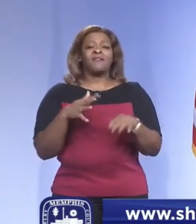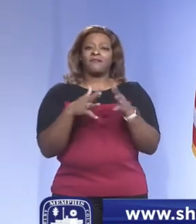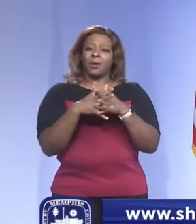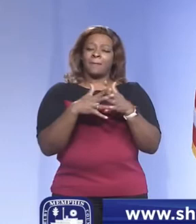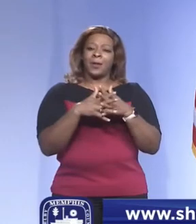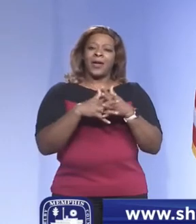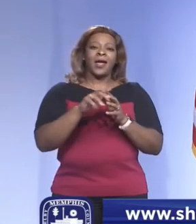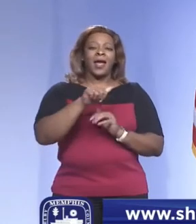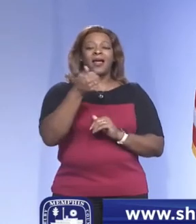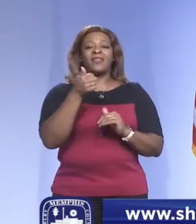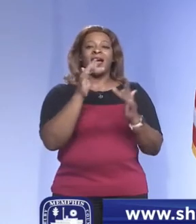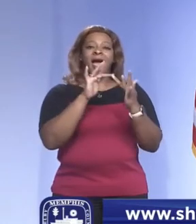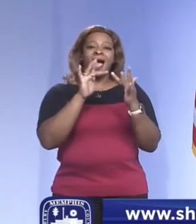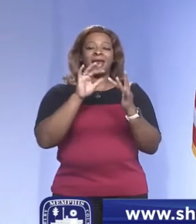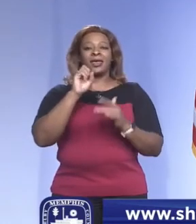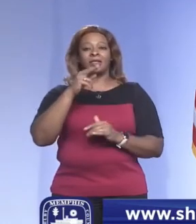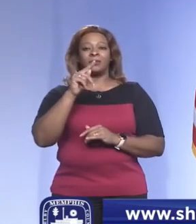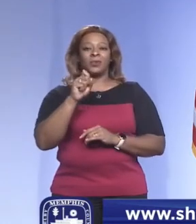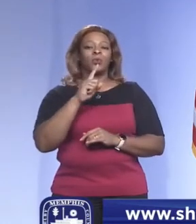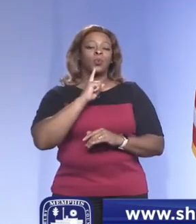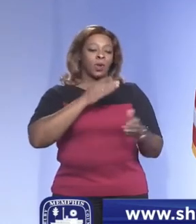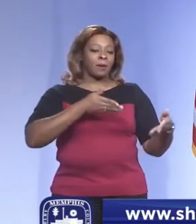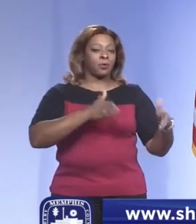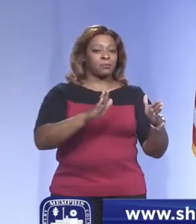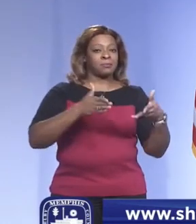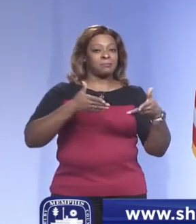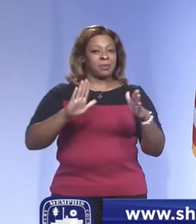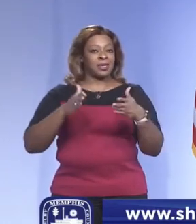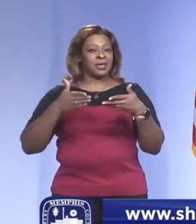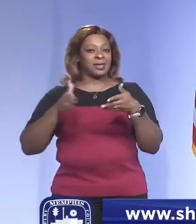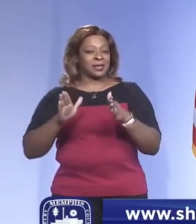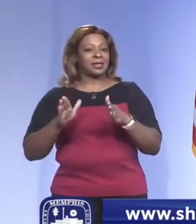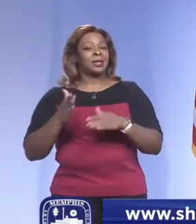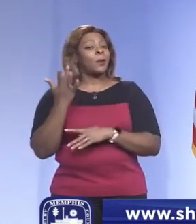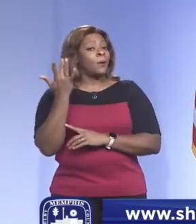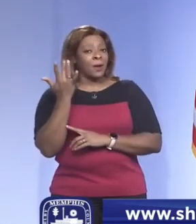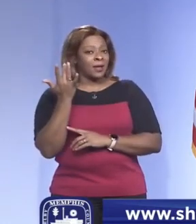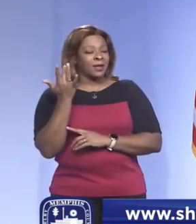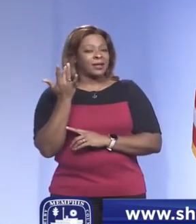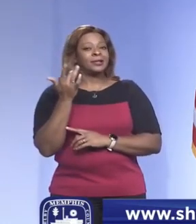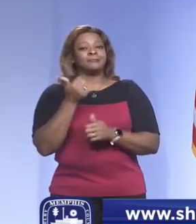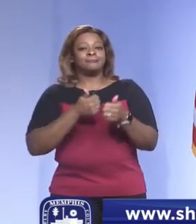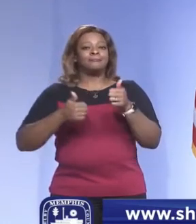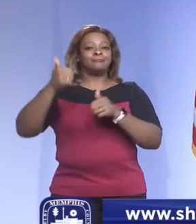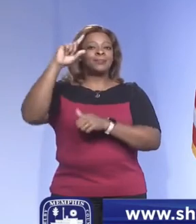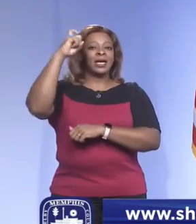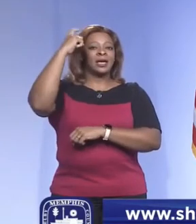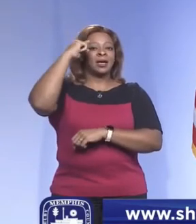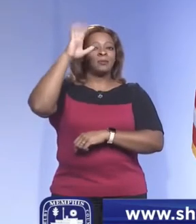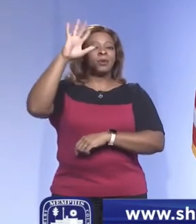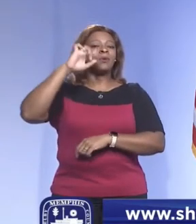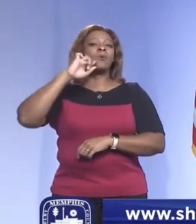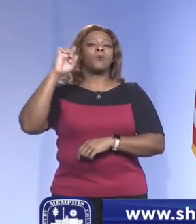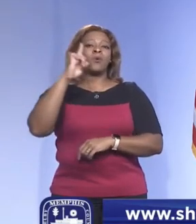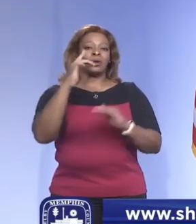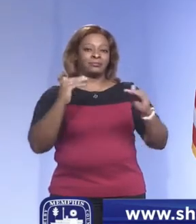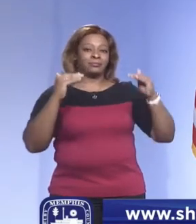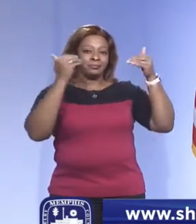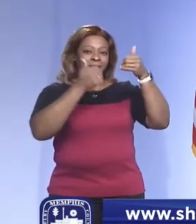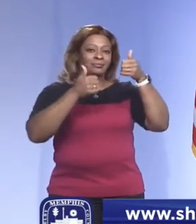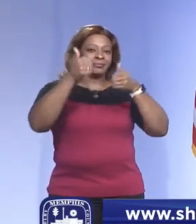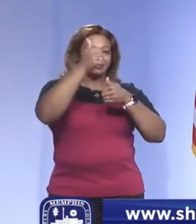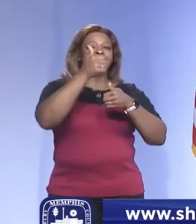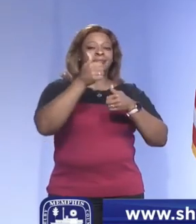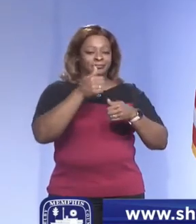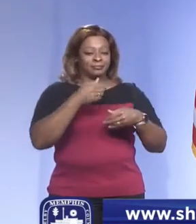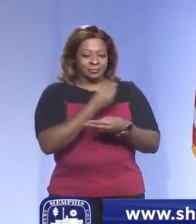football and other contact sports are permitted because of the governor's executive orders,